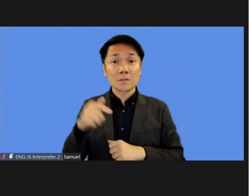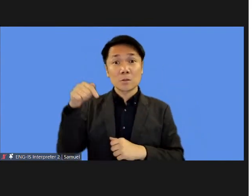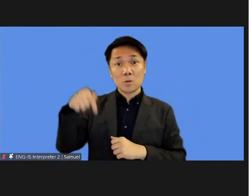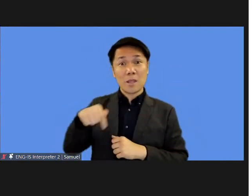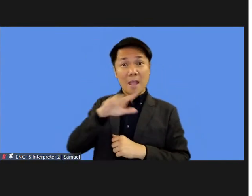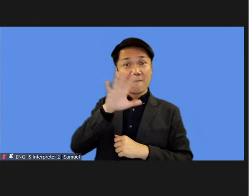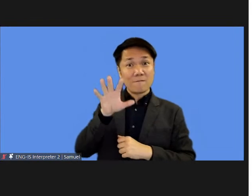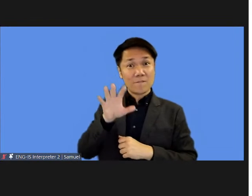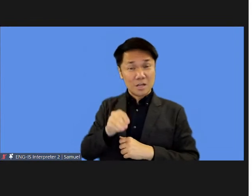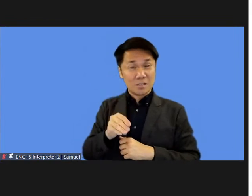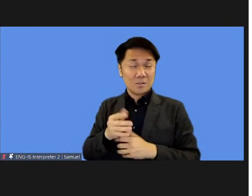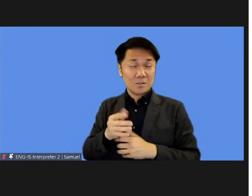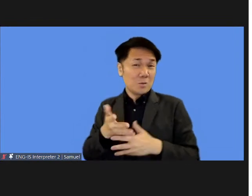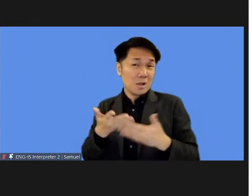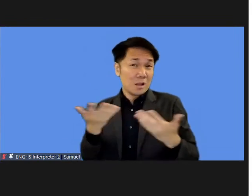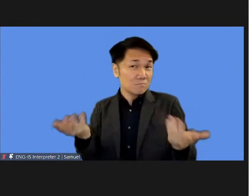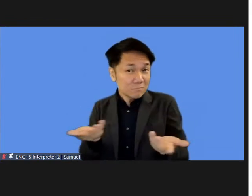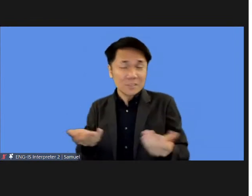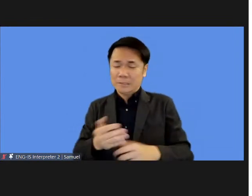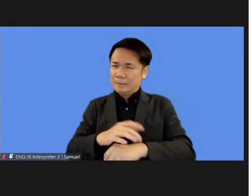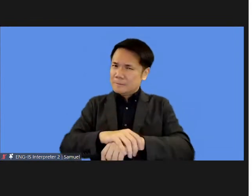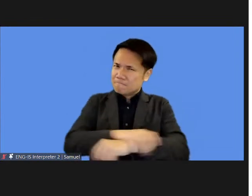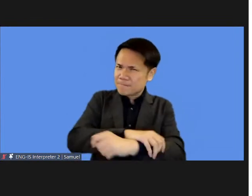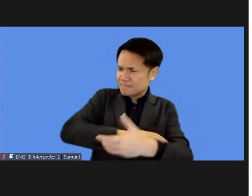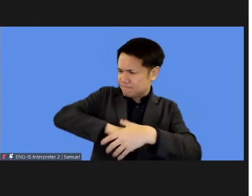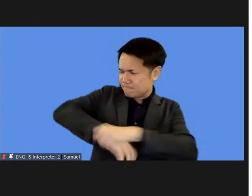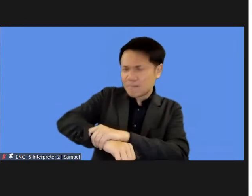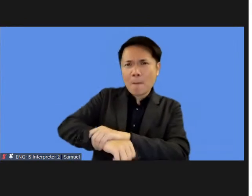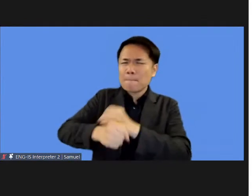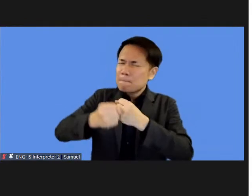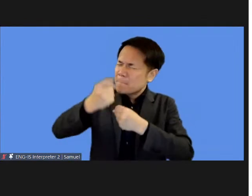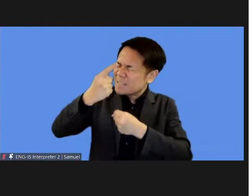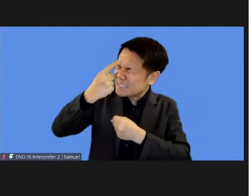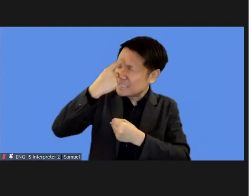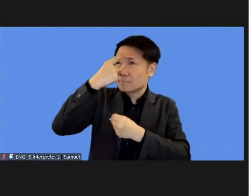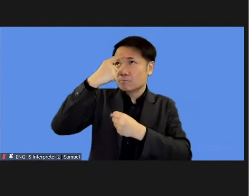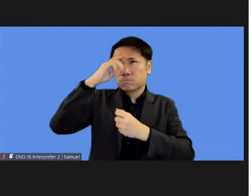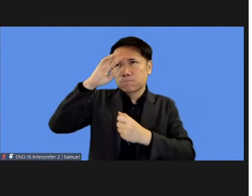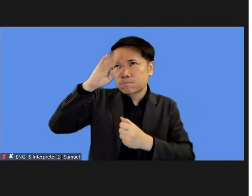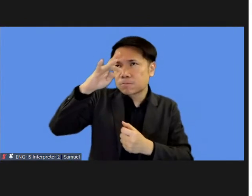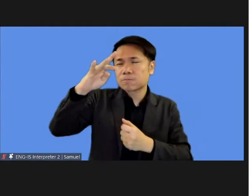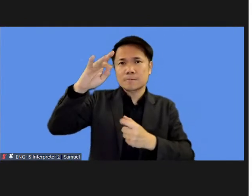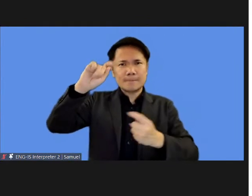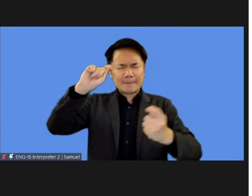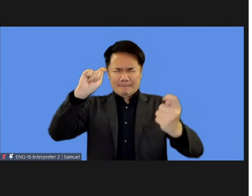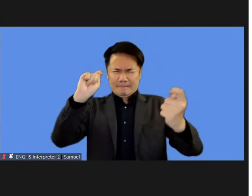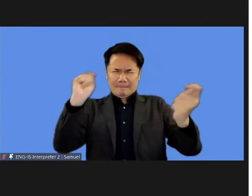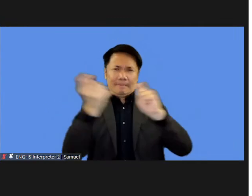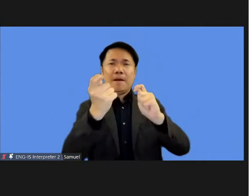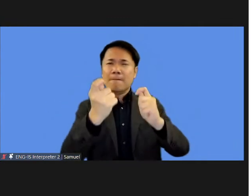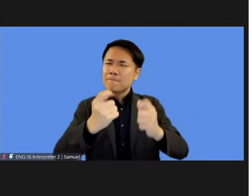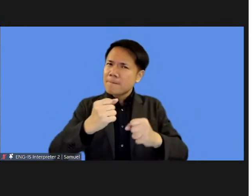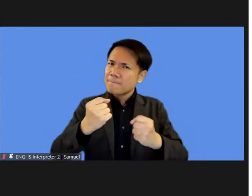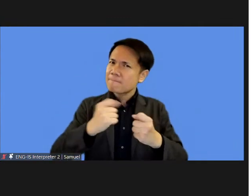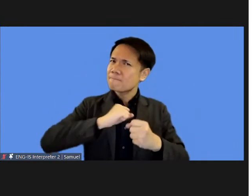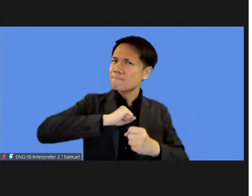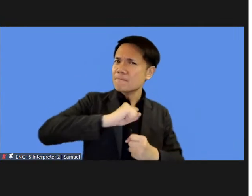has got to rethink the paradigm, reshape the paradigm, and think about how can it mobilize its own